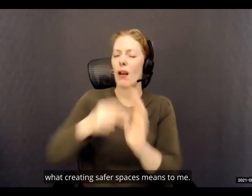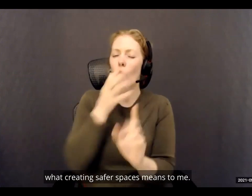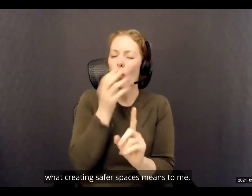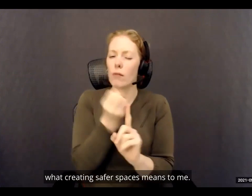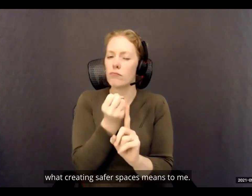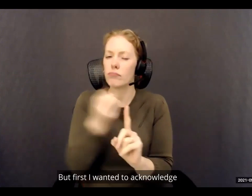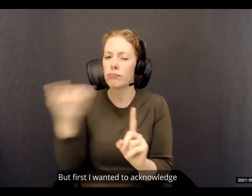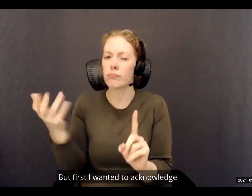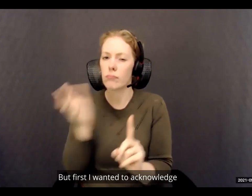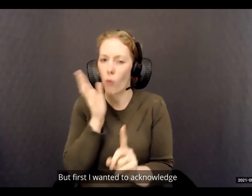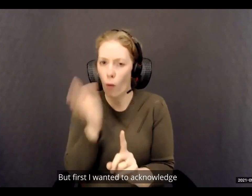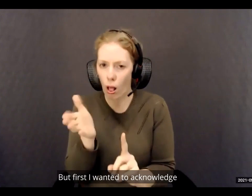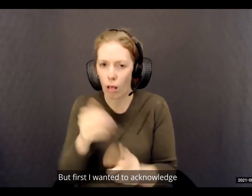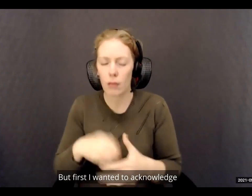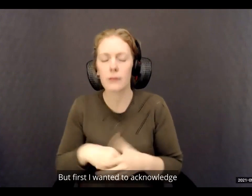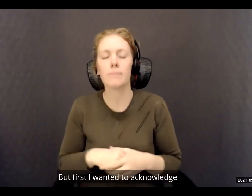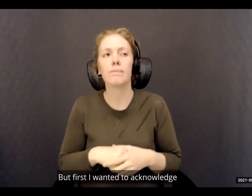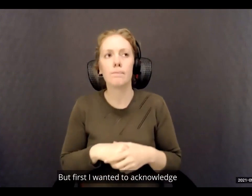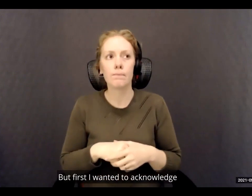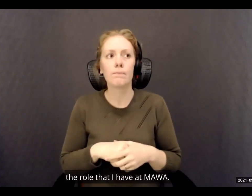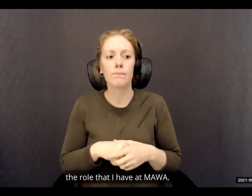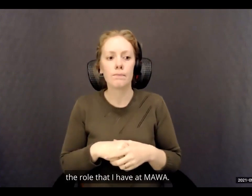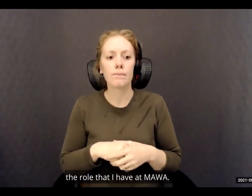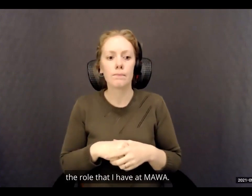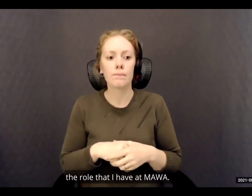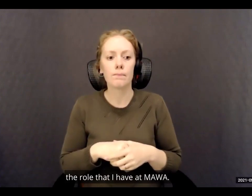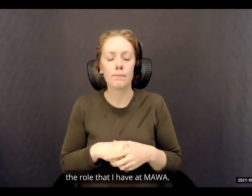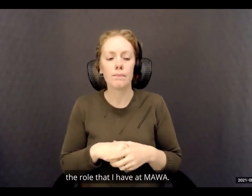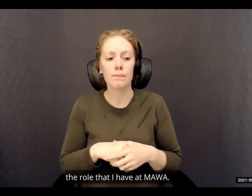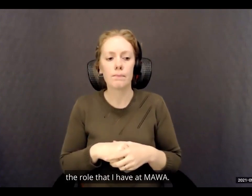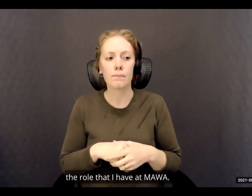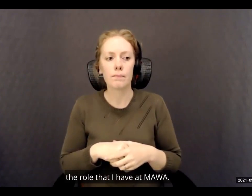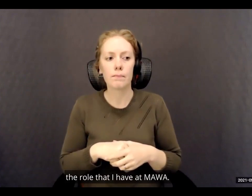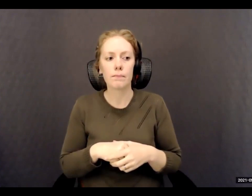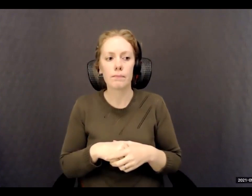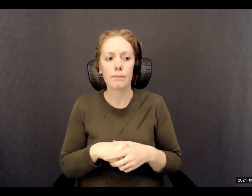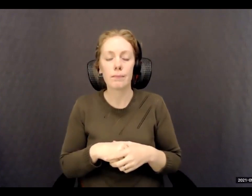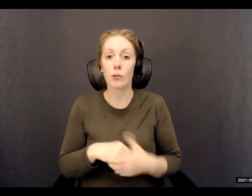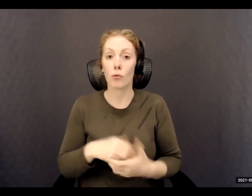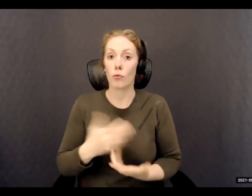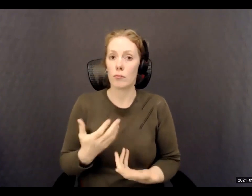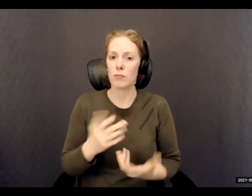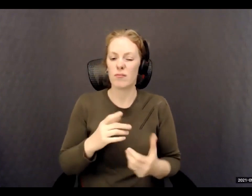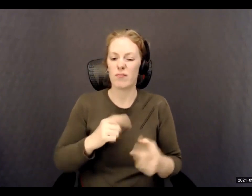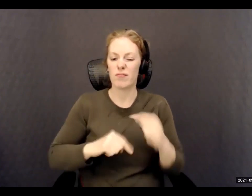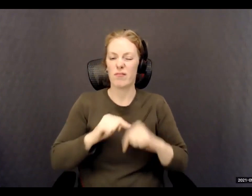me. But first, I wanted to acknowledge the role that I have at MAWA,